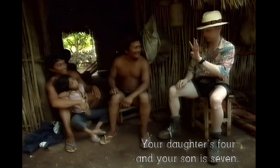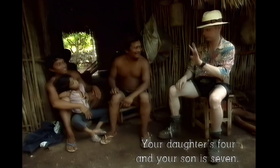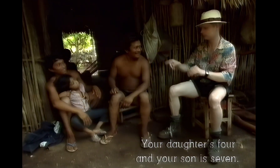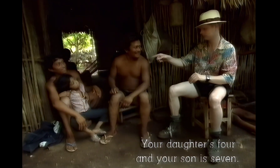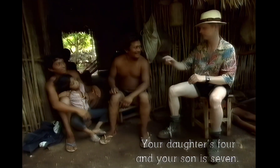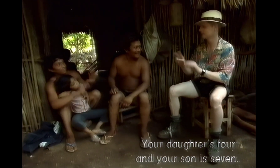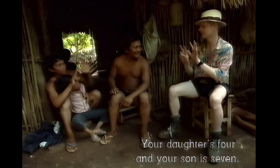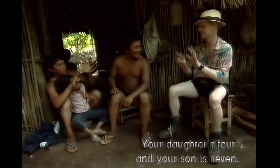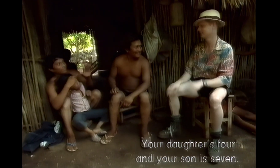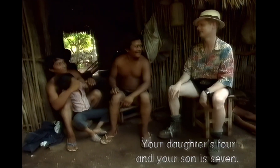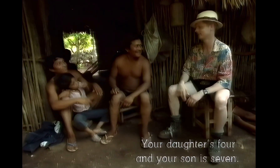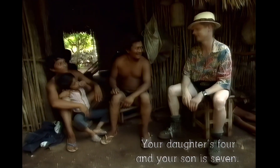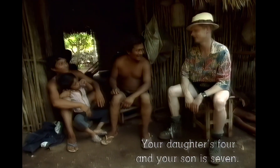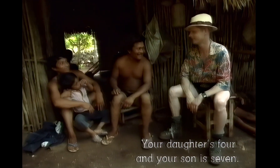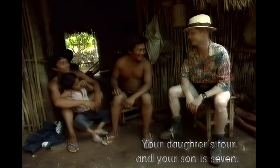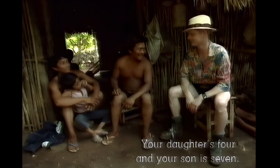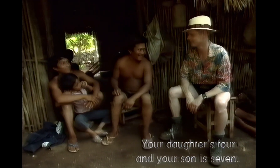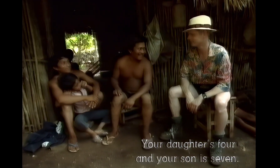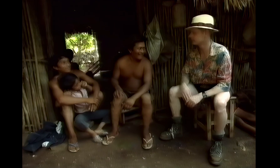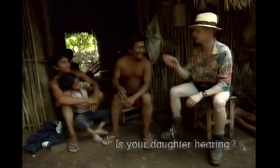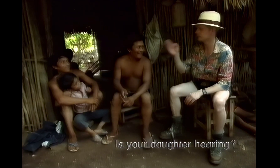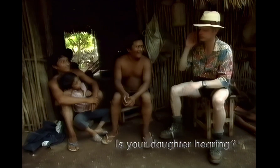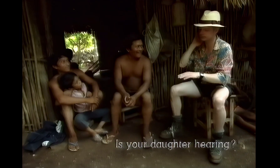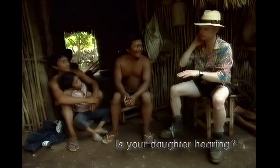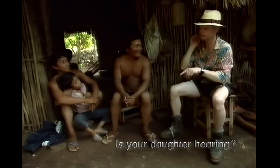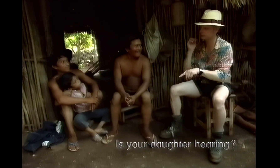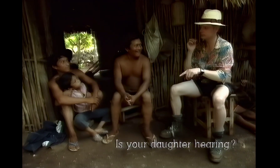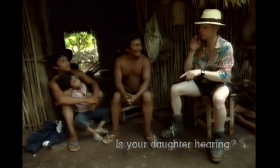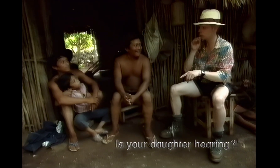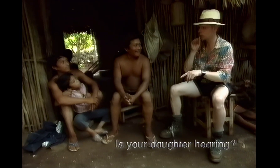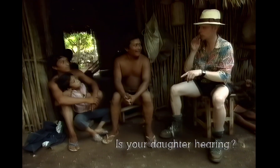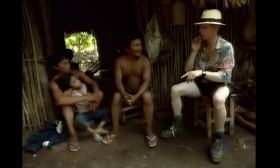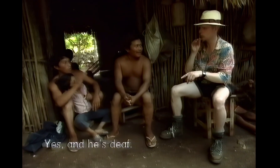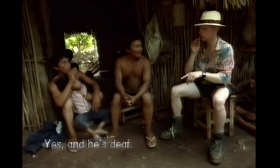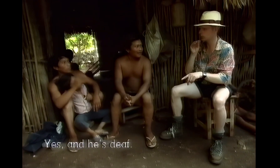and he's Right, 7. so your daughter's 4 and your son's 7, right. Now, is your daughter hearing?